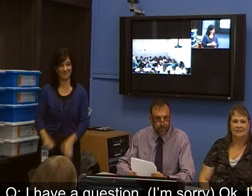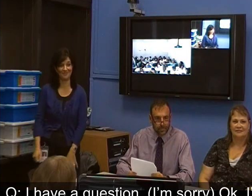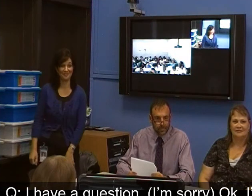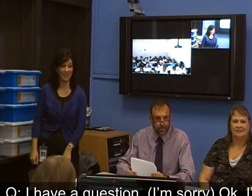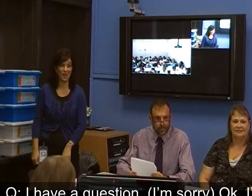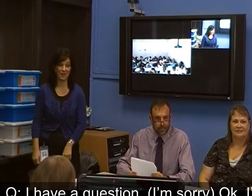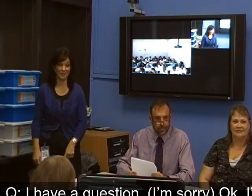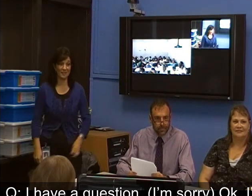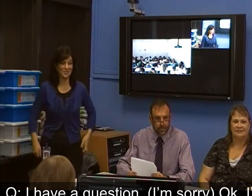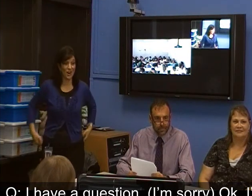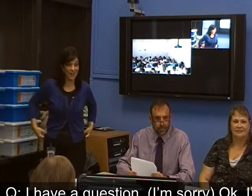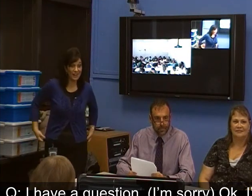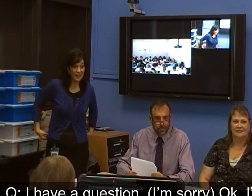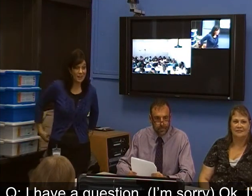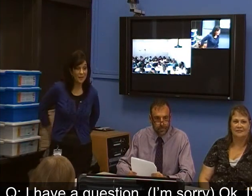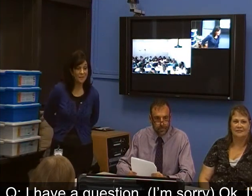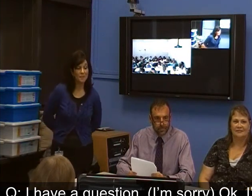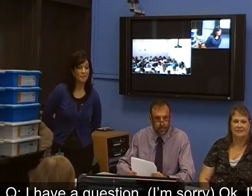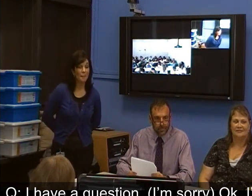question. No. Okay, I'm sorry.